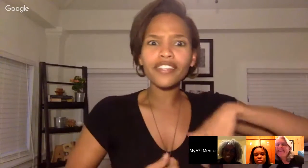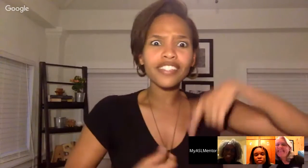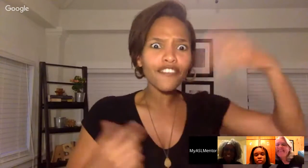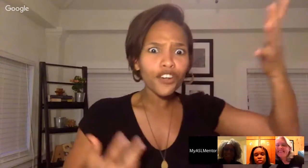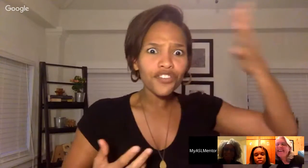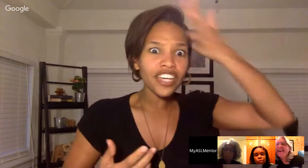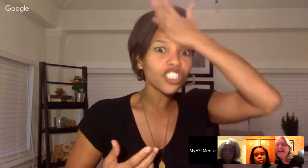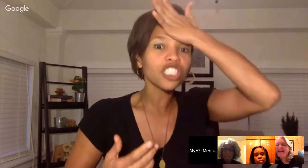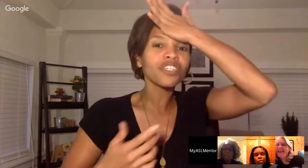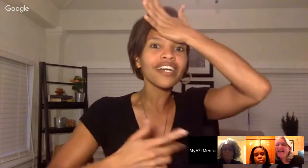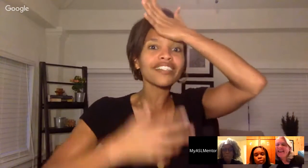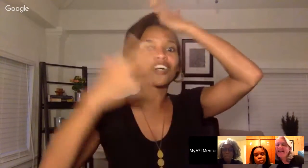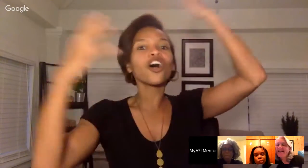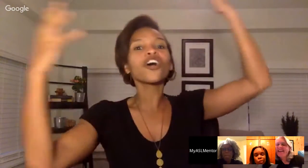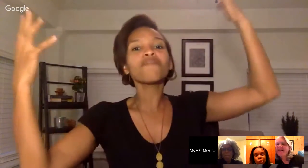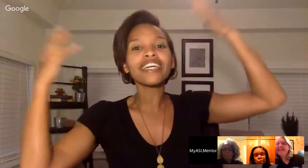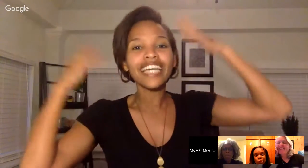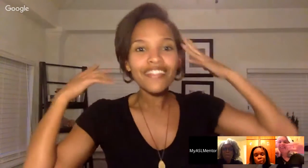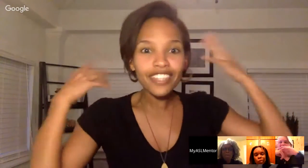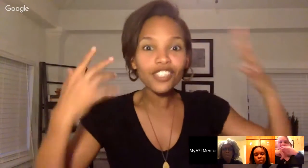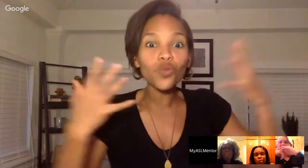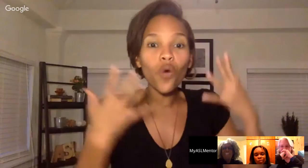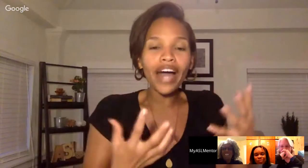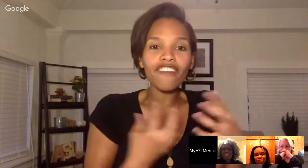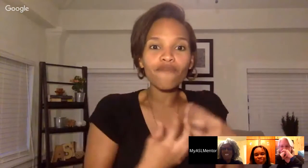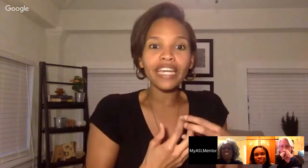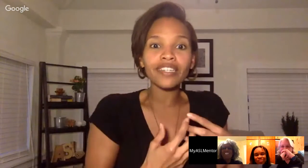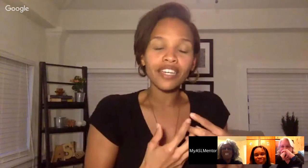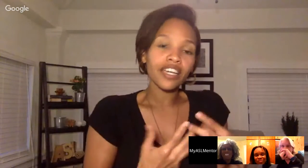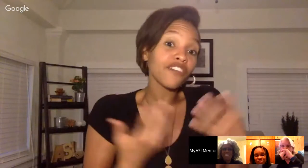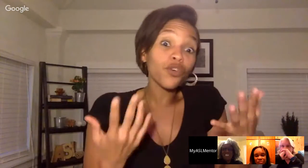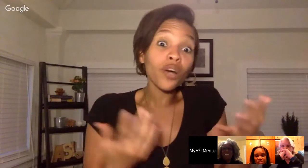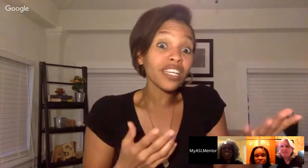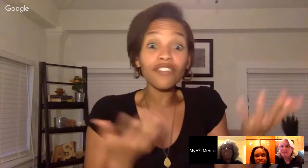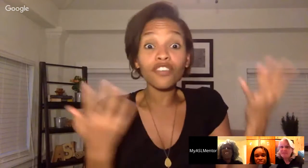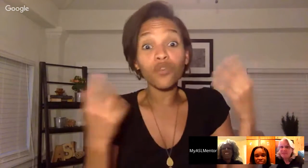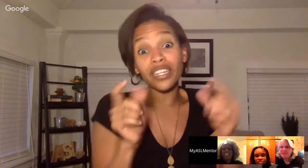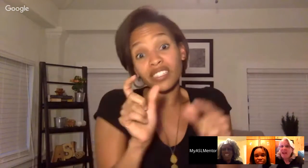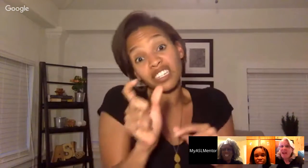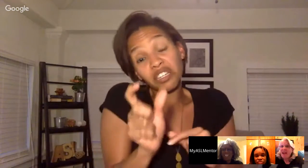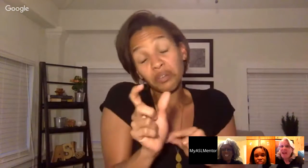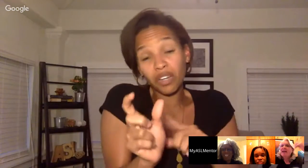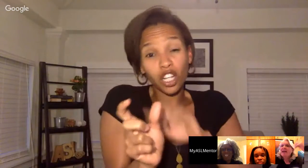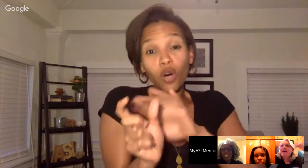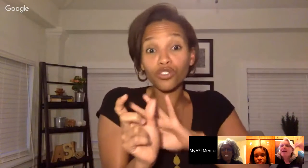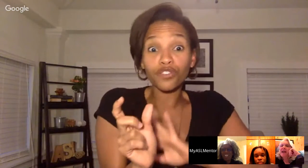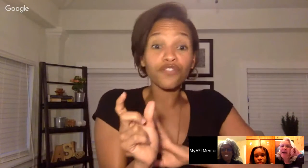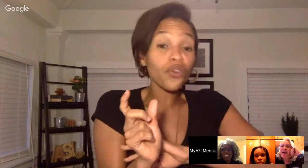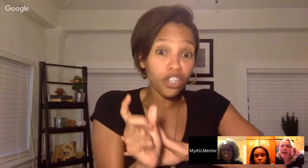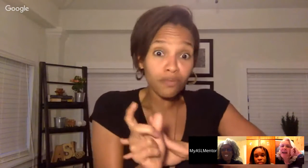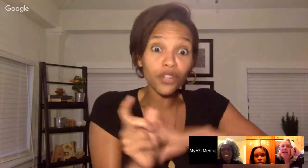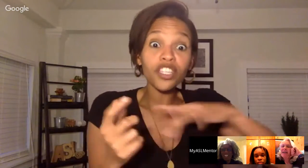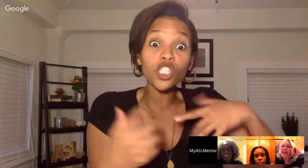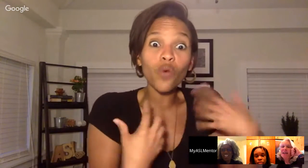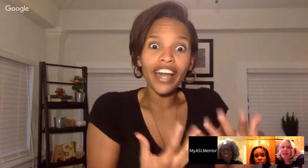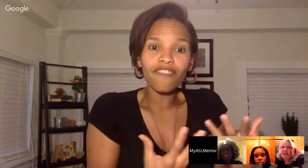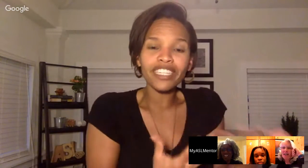this deathhood thing. She realizes, oh, this is why I've made, if you want to even voice it closer to form, you know, this is why I've made